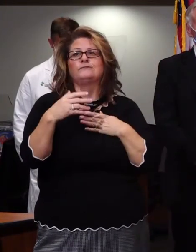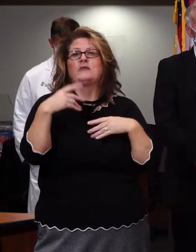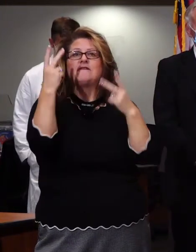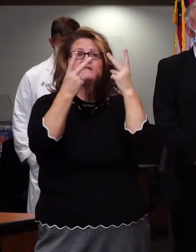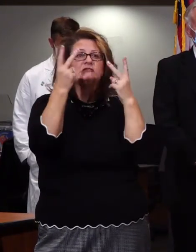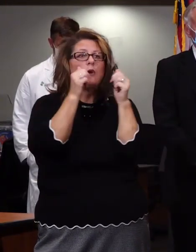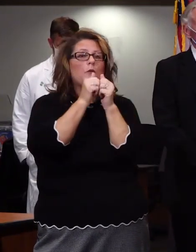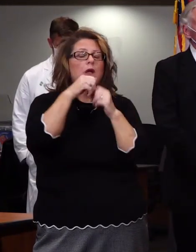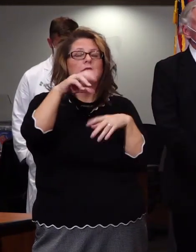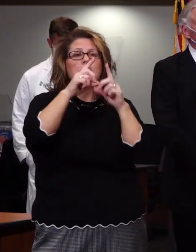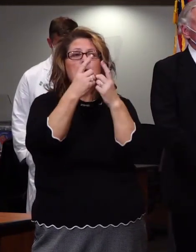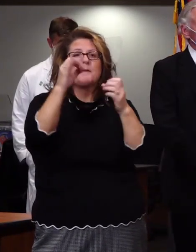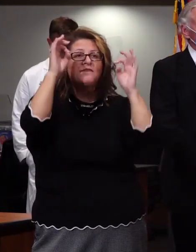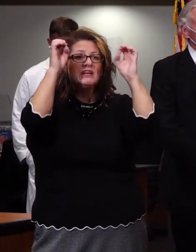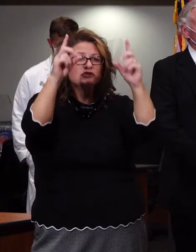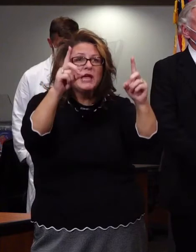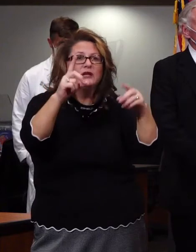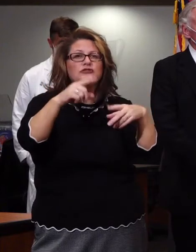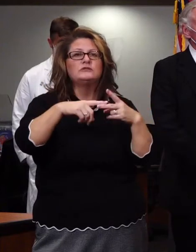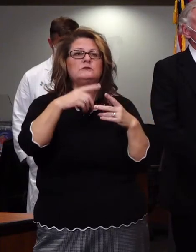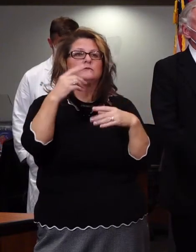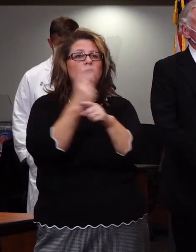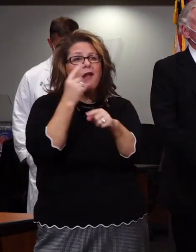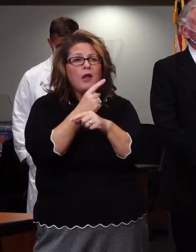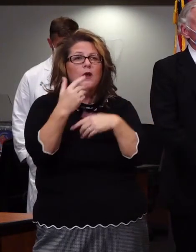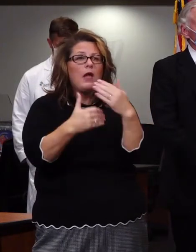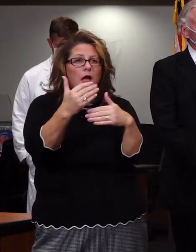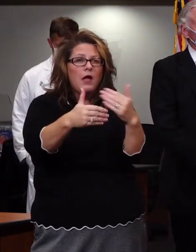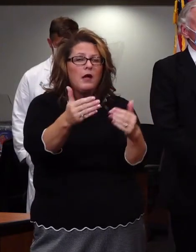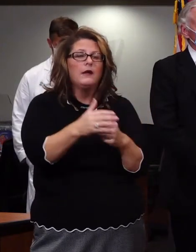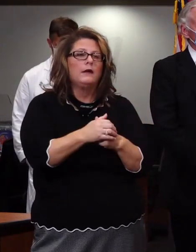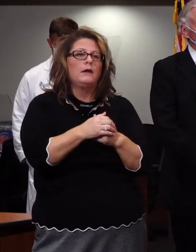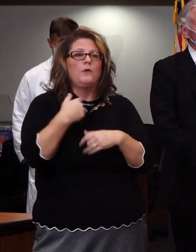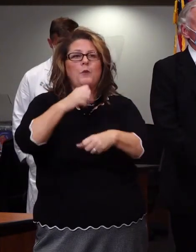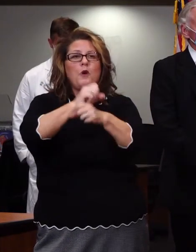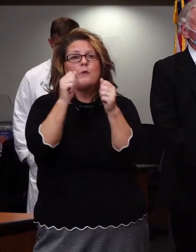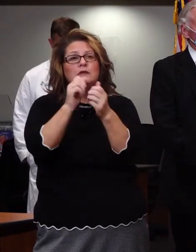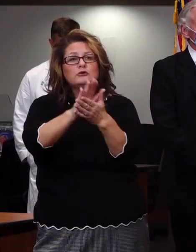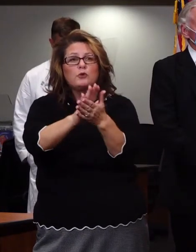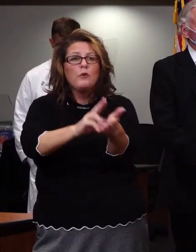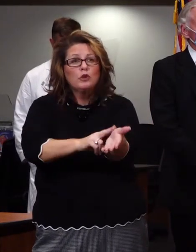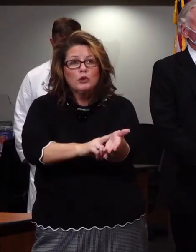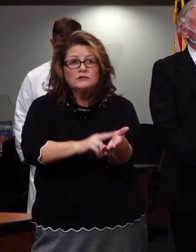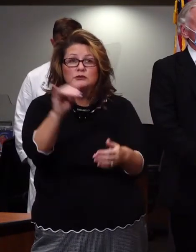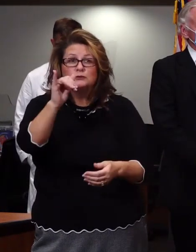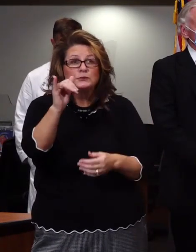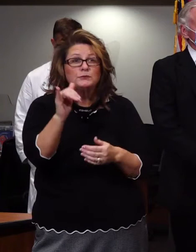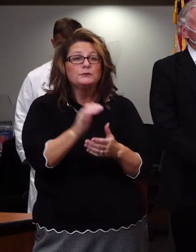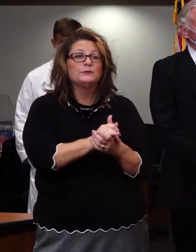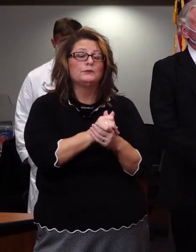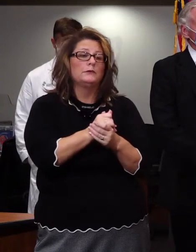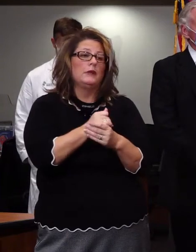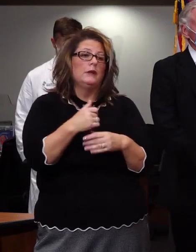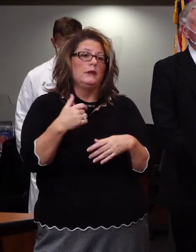of Education and individual school districts routinely. We work closely with the school nurses with our recommendations to